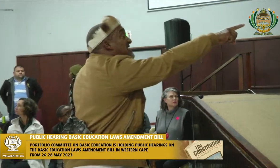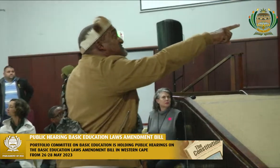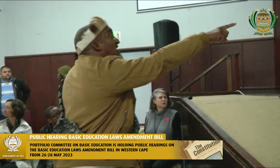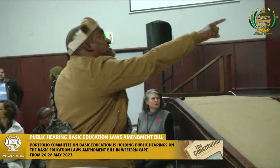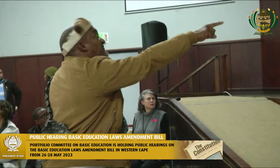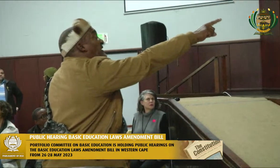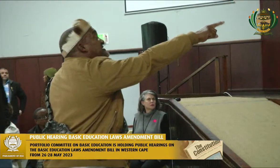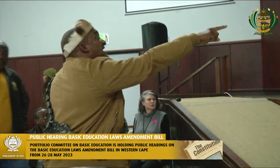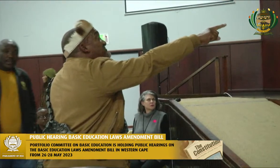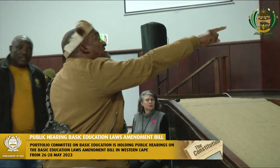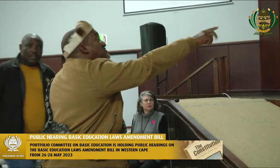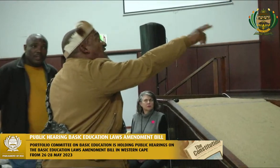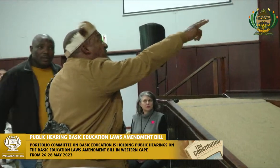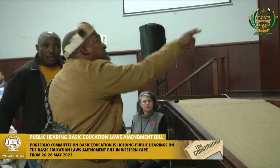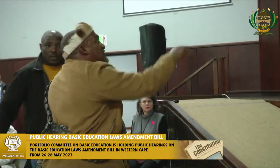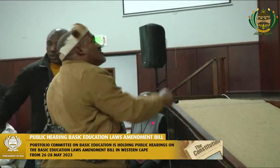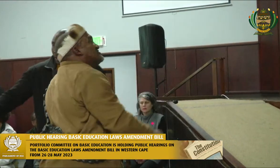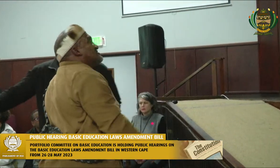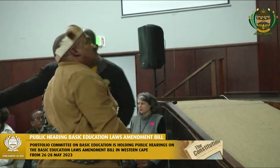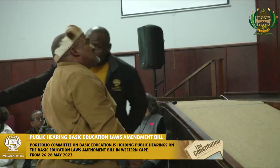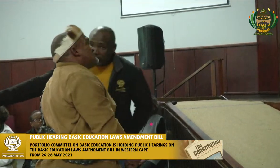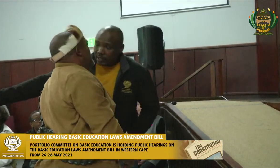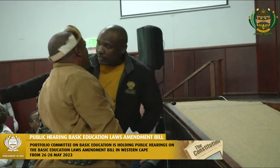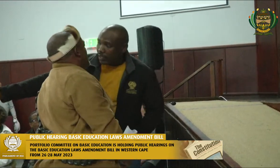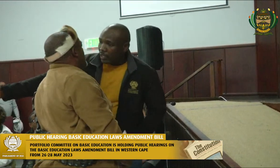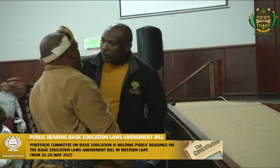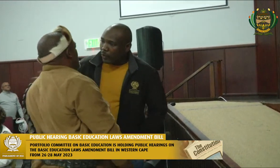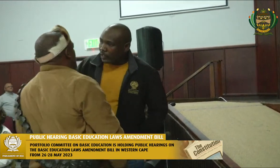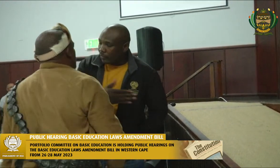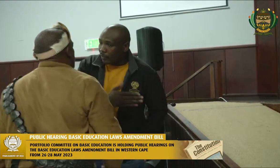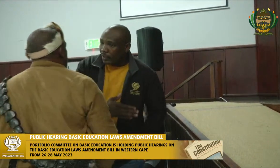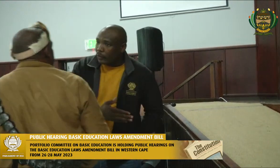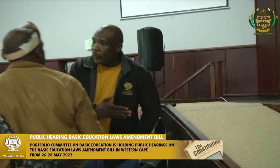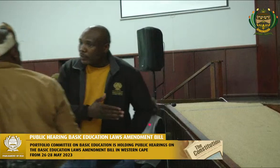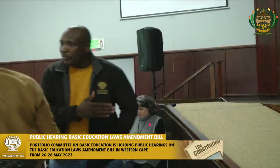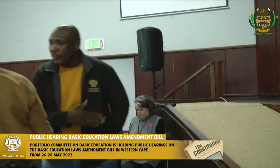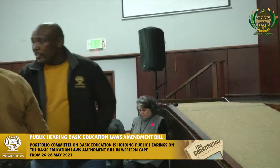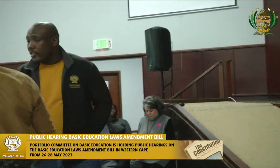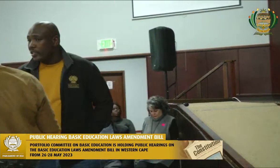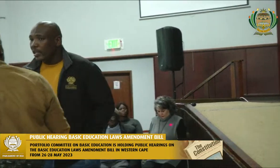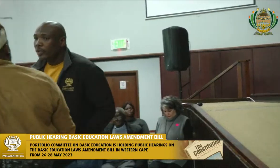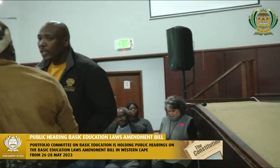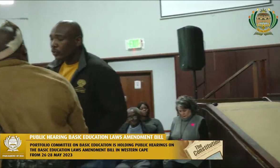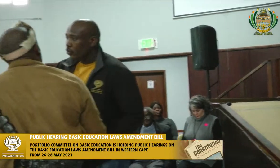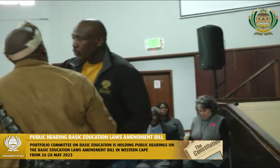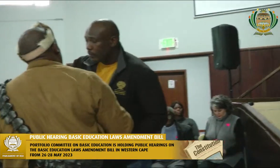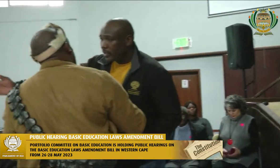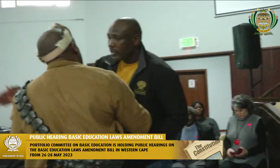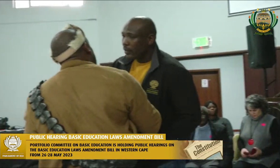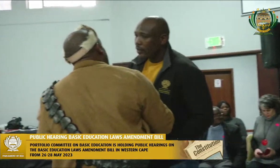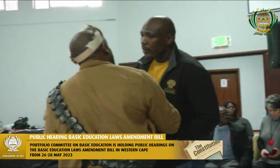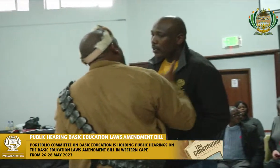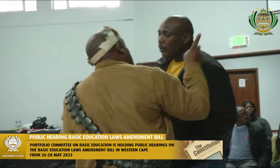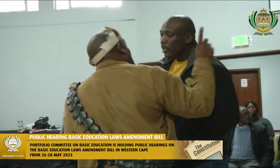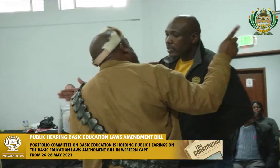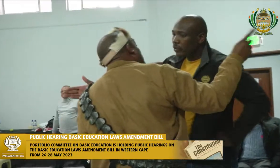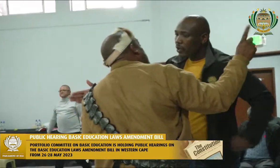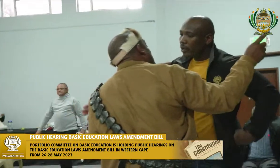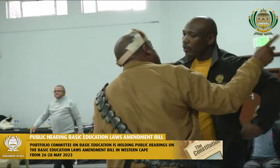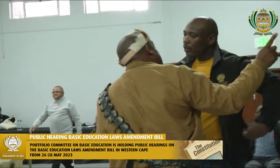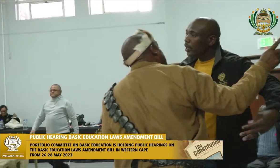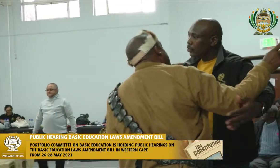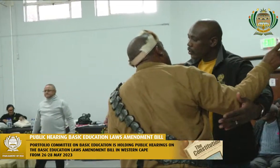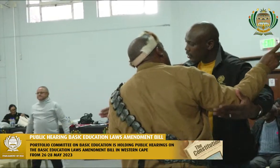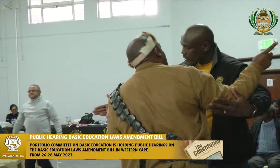us indicate that this session has come to its logical conclusion, and the